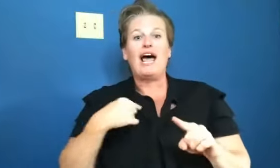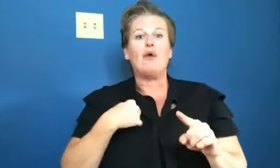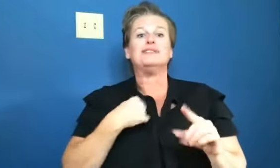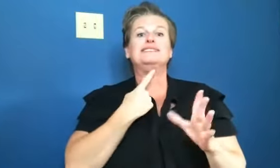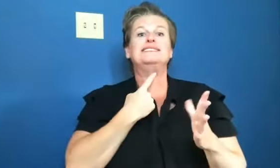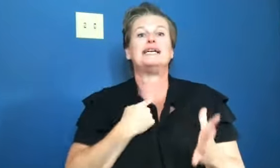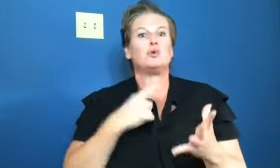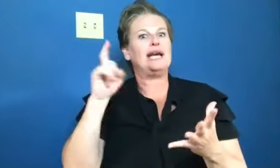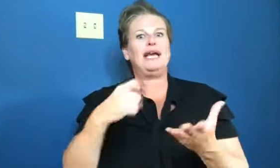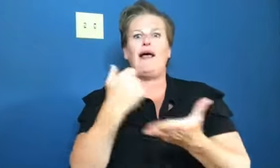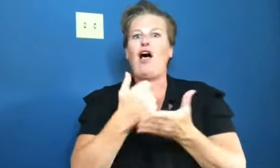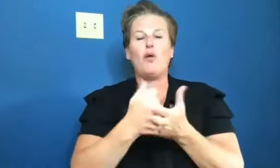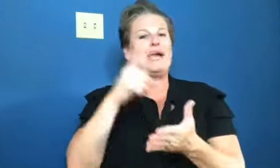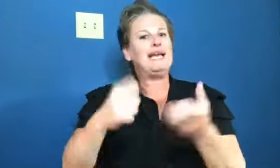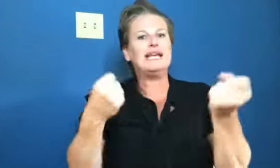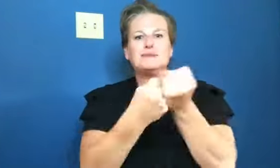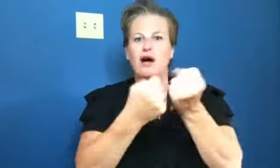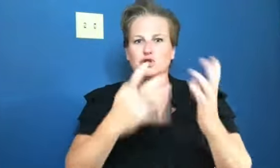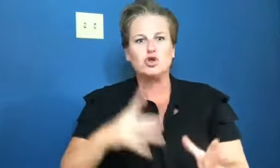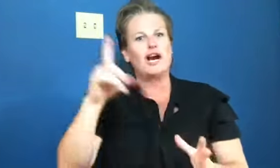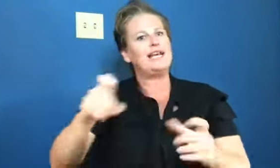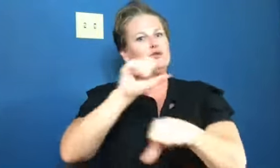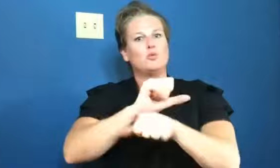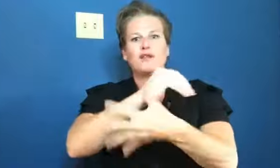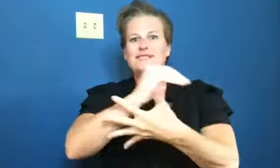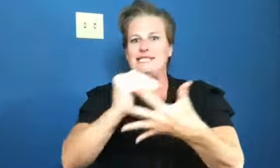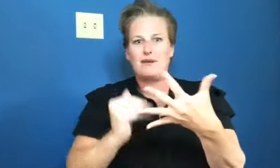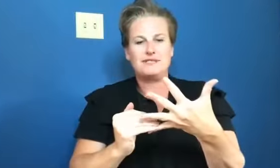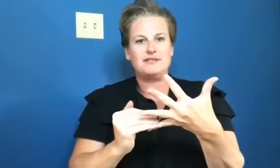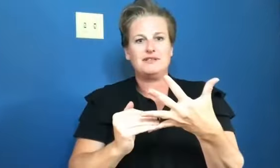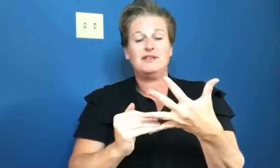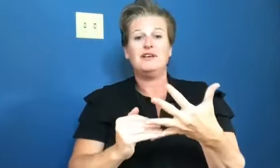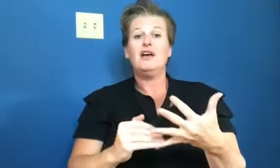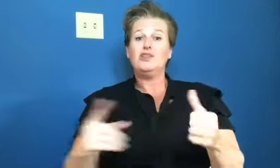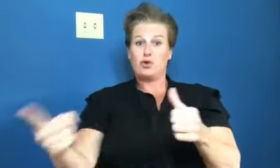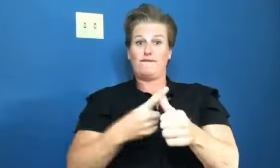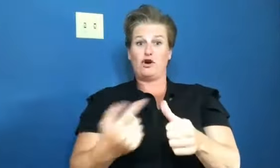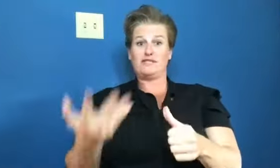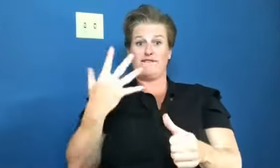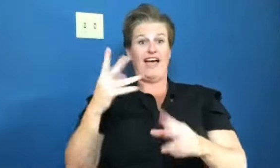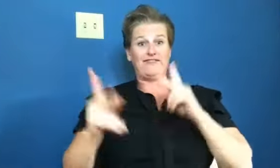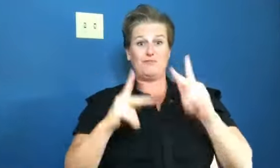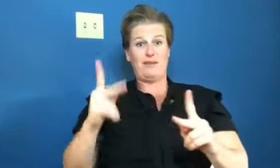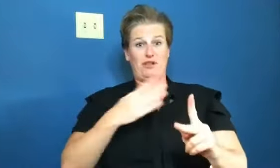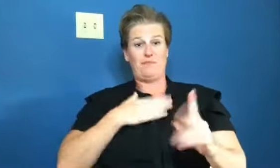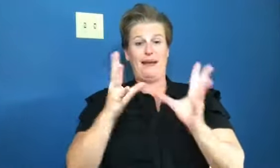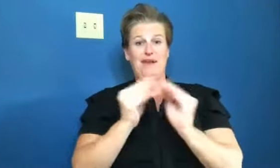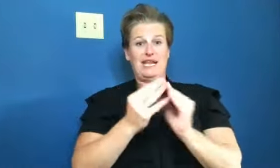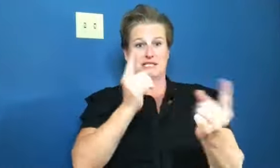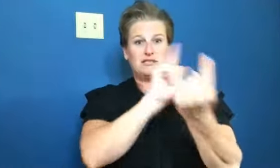get a sponsor. I knew I needed to work the steps. So I asked the first 5 people in Al-Anon in the meetings that I went to, and keep in mind, my iceberg